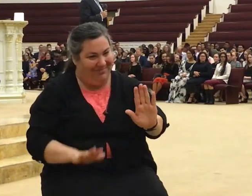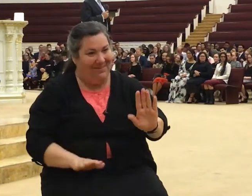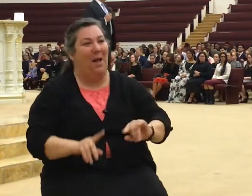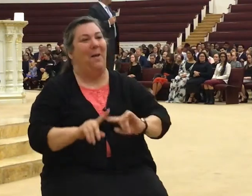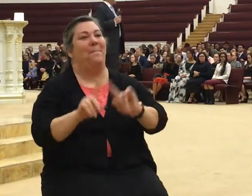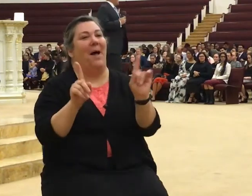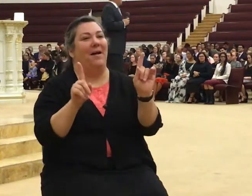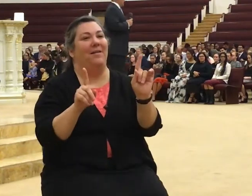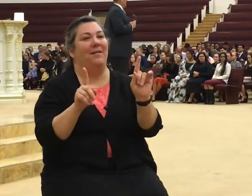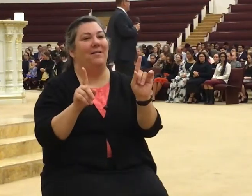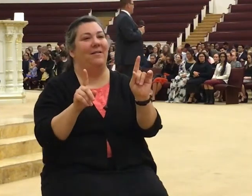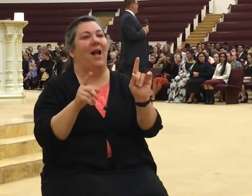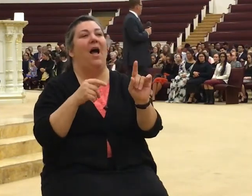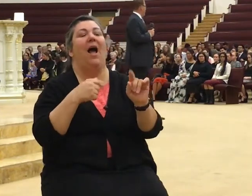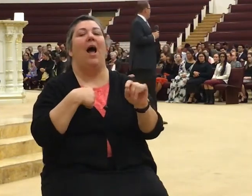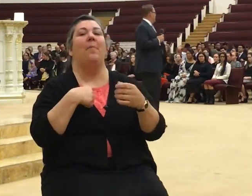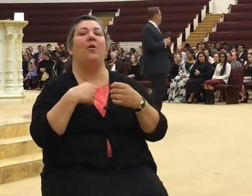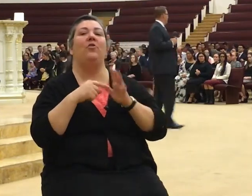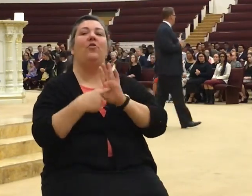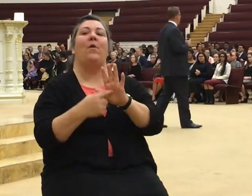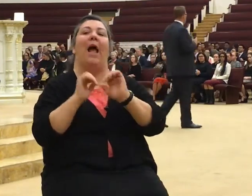But I am going to make an application.